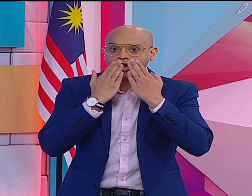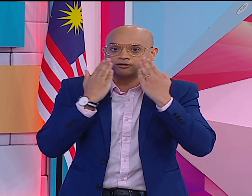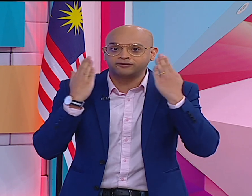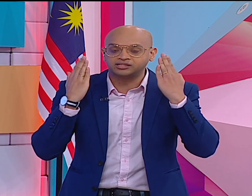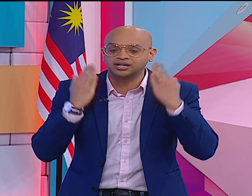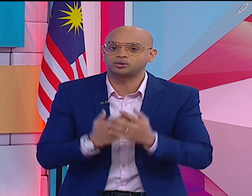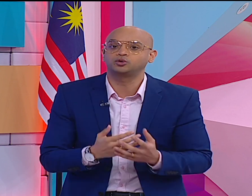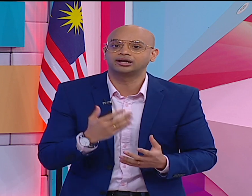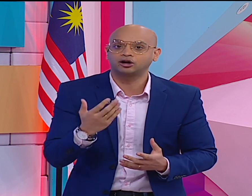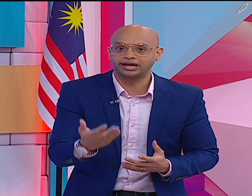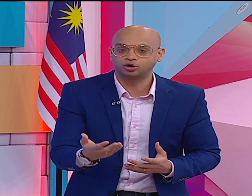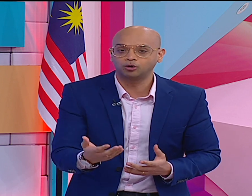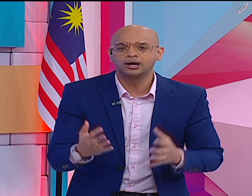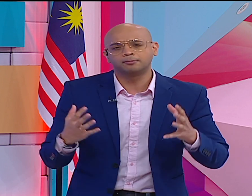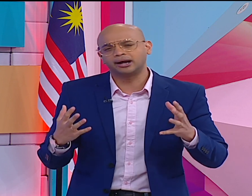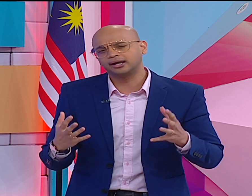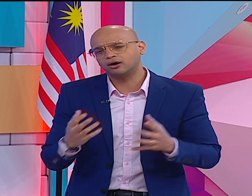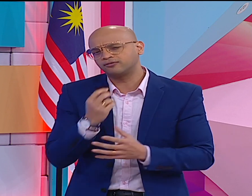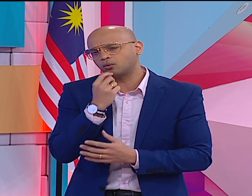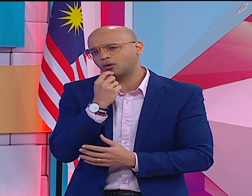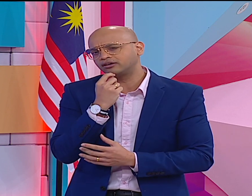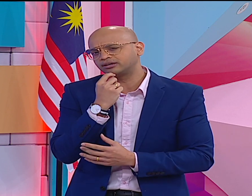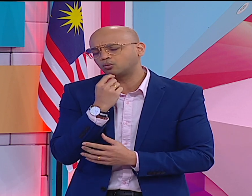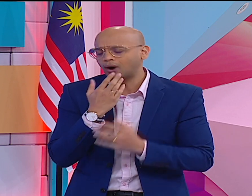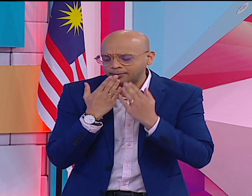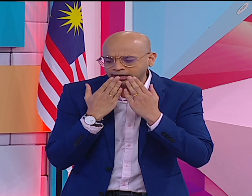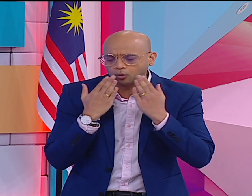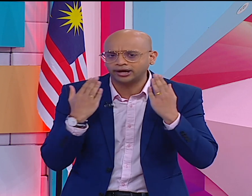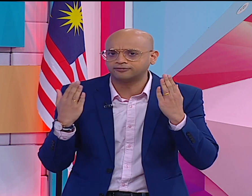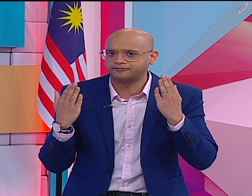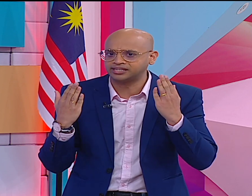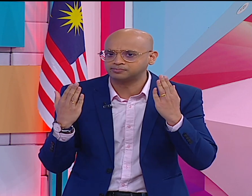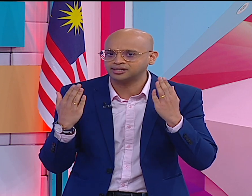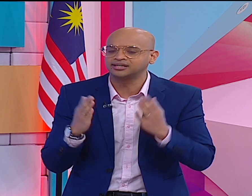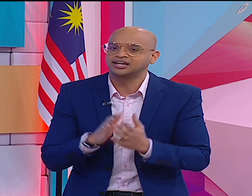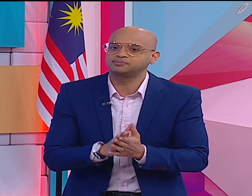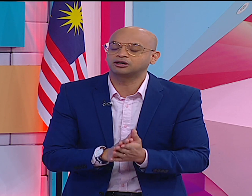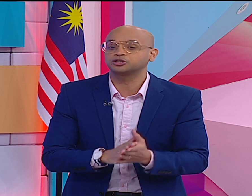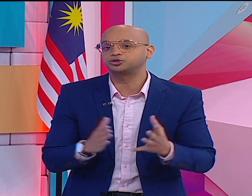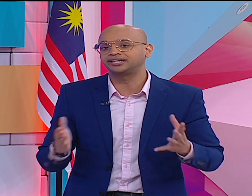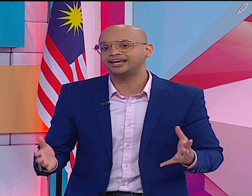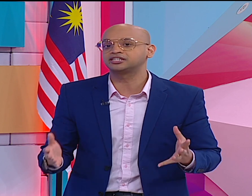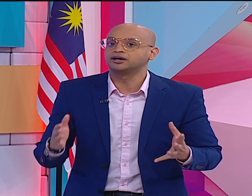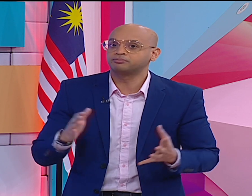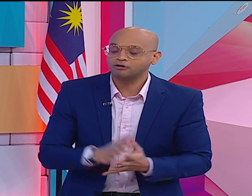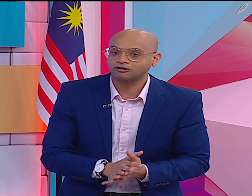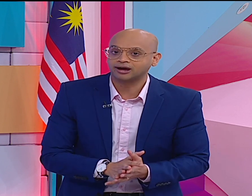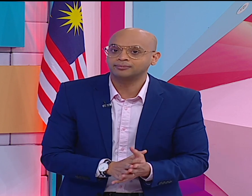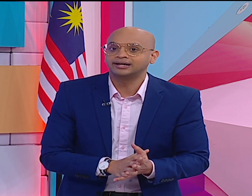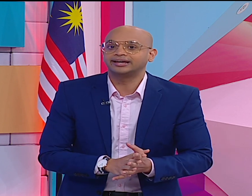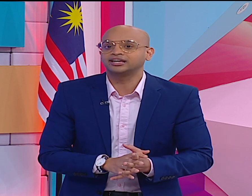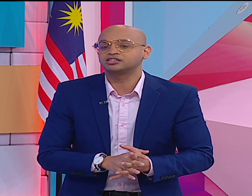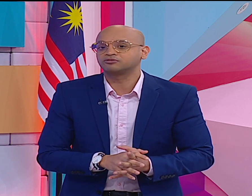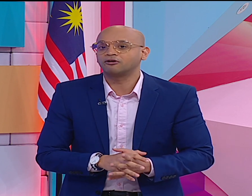is to wear your face mask when you are not at home. But now, if you're wondering why am I not wearing a face mask, it's because today's